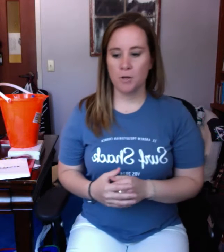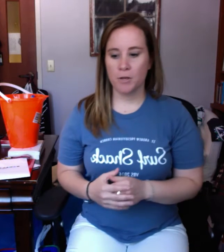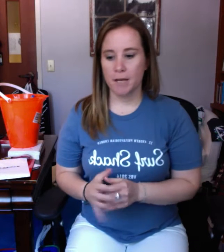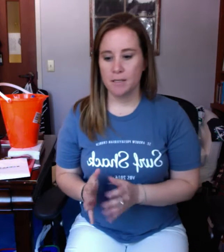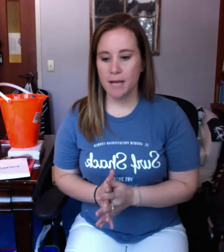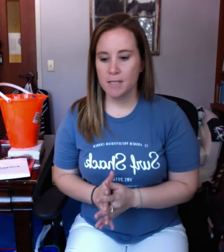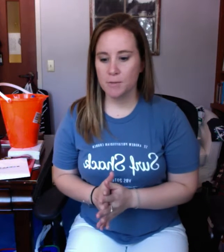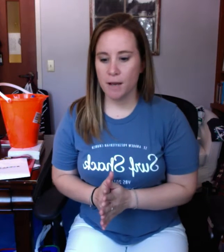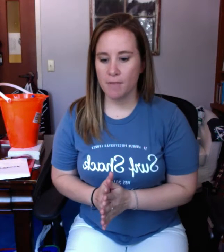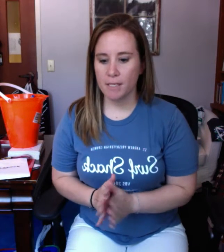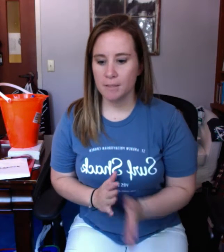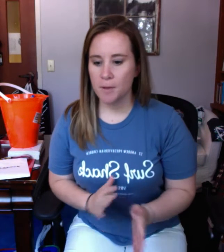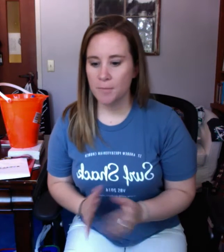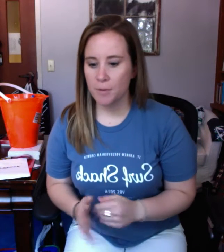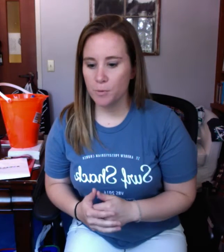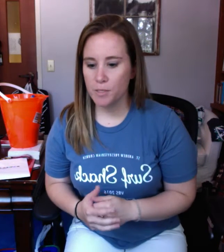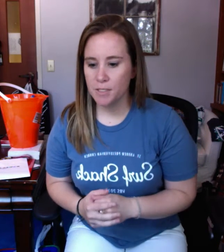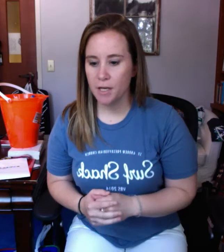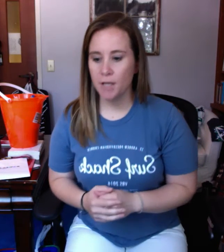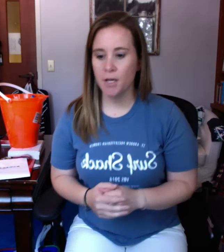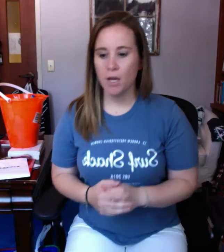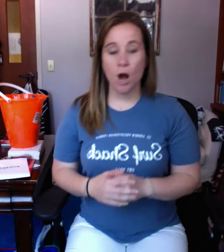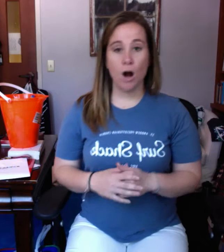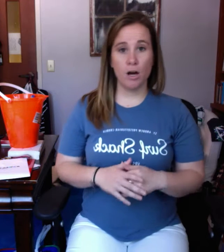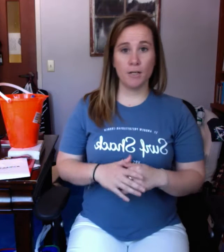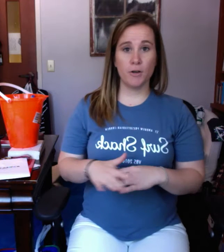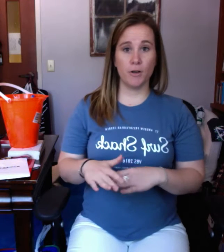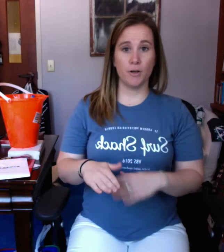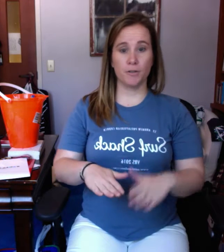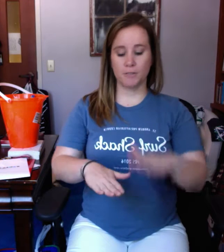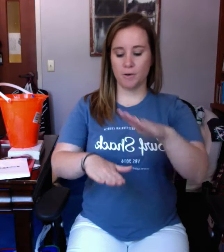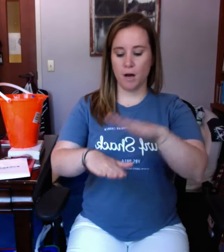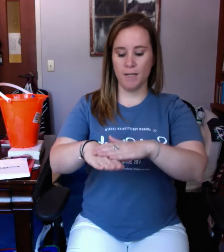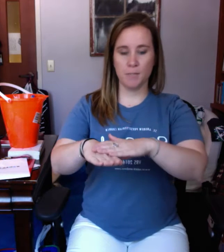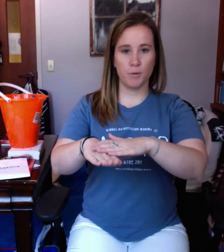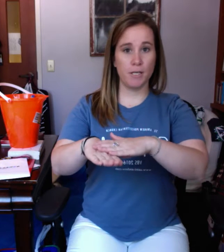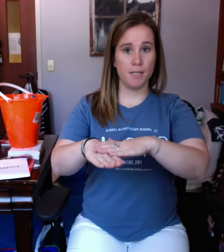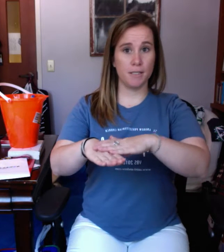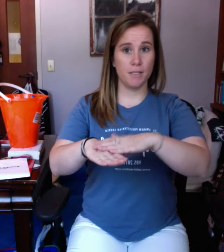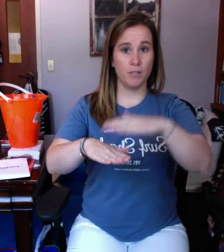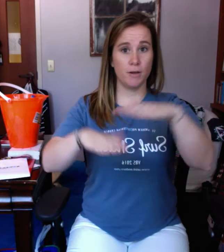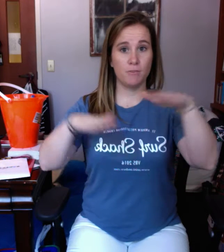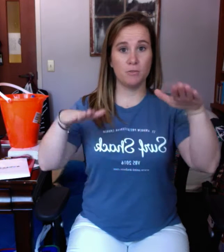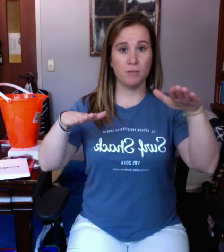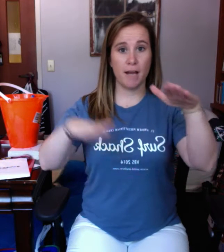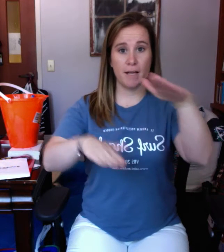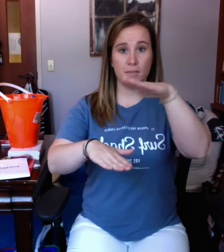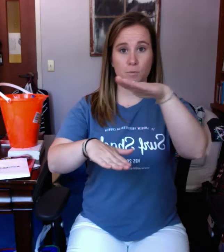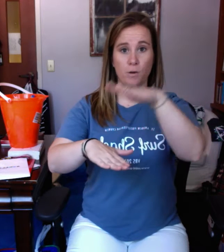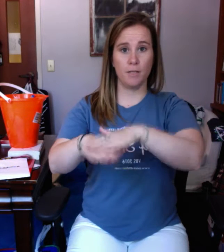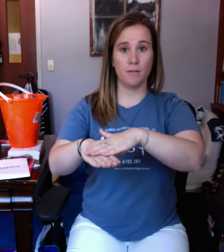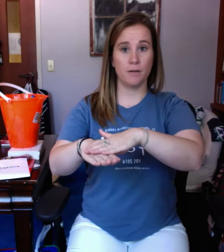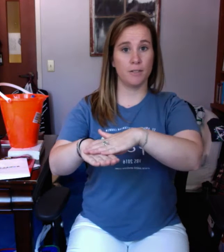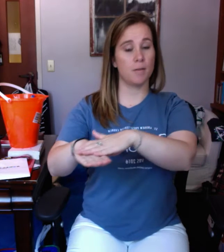Okay, next we have thy kingdom come, thy will be done on earth. So on is pretty easy. You have 2 flat hands, one on top of the